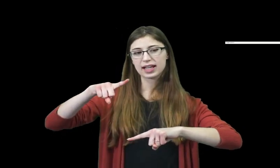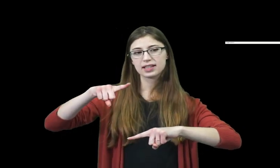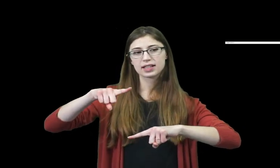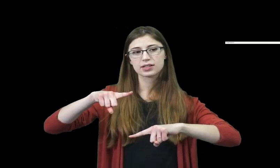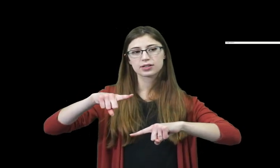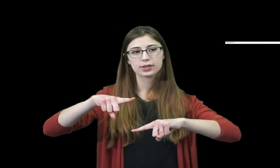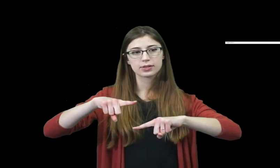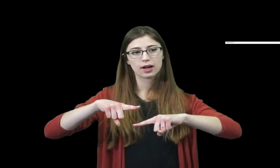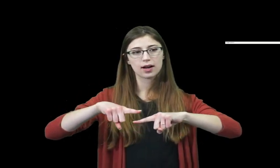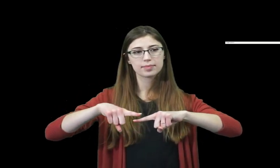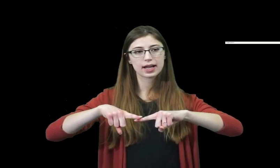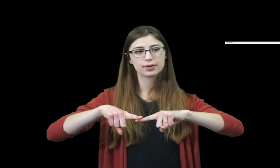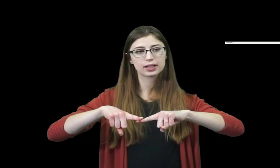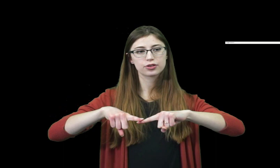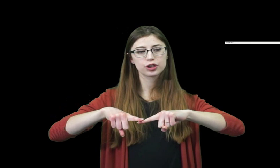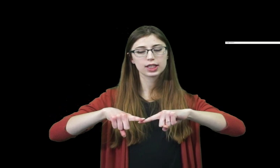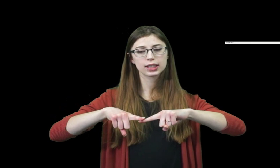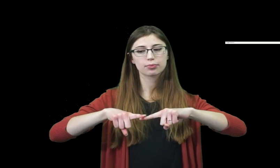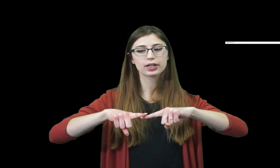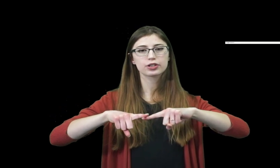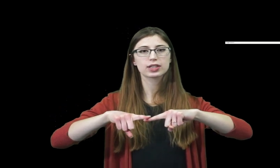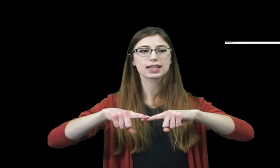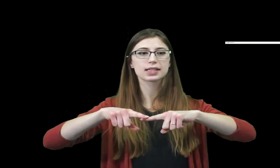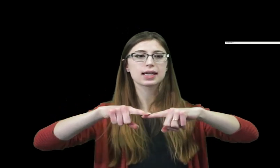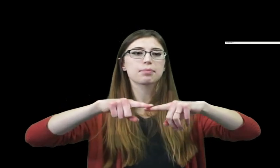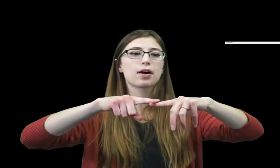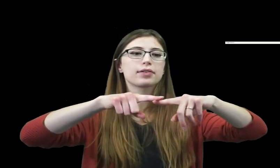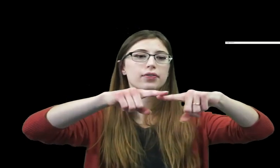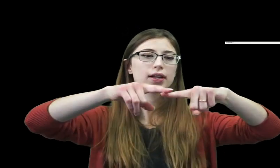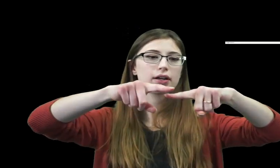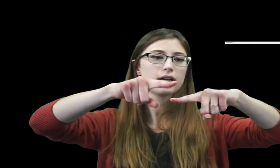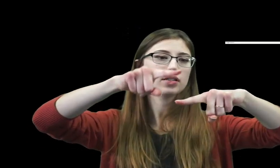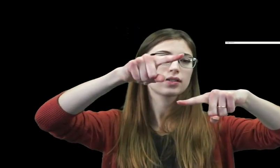is just going to come down and gently brush the tip of your finger here. You can see.